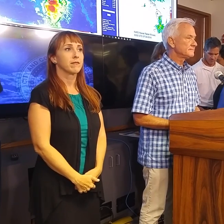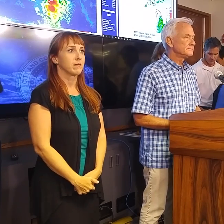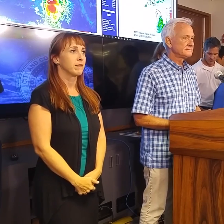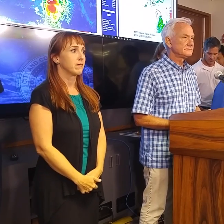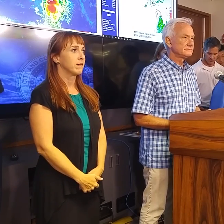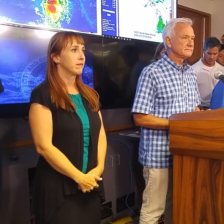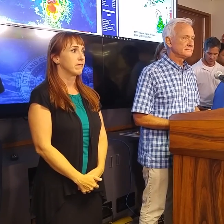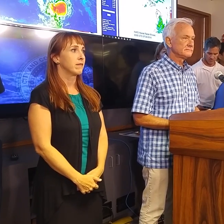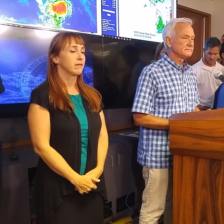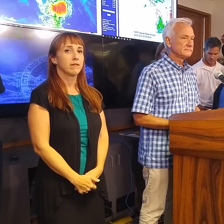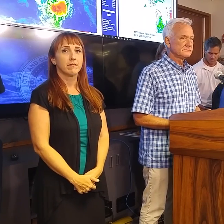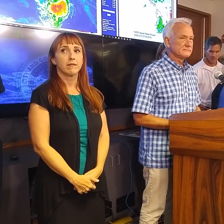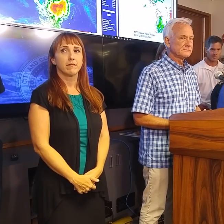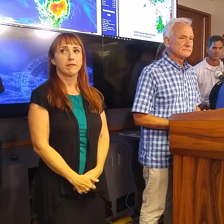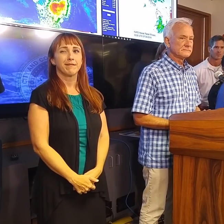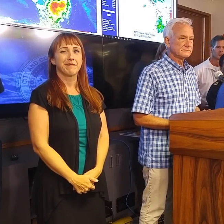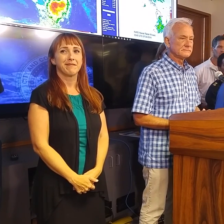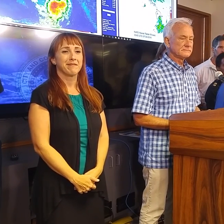Okay.